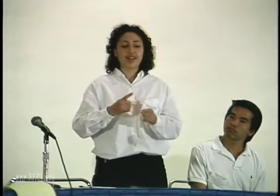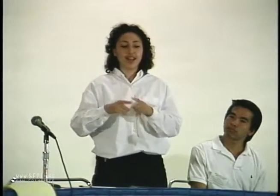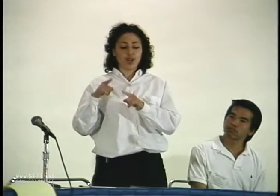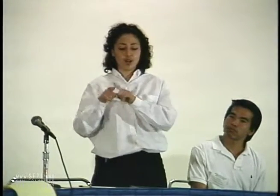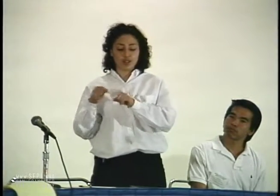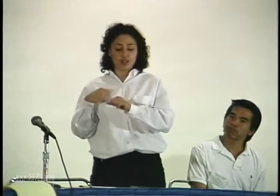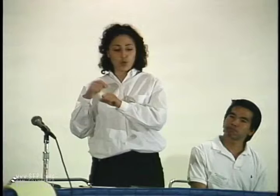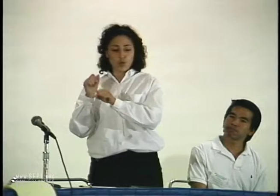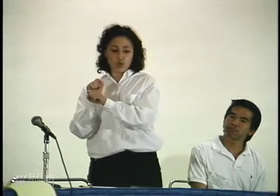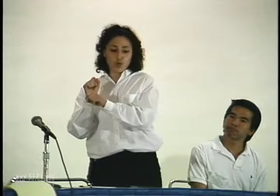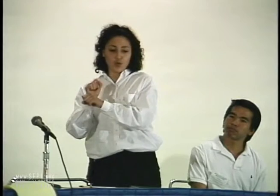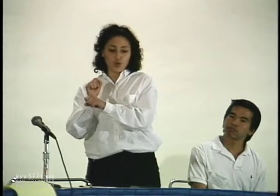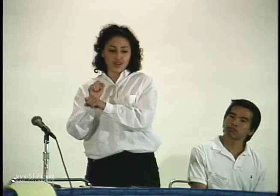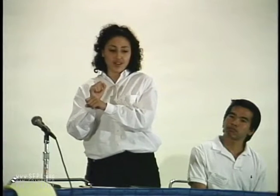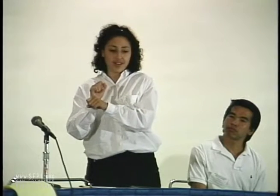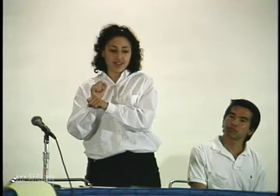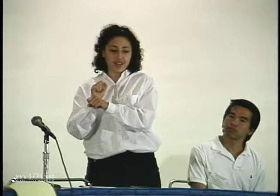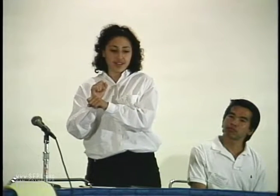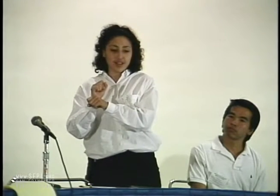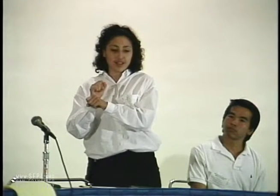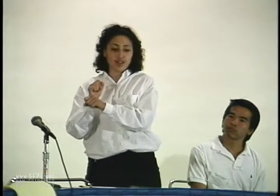4 years, and I also work